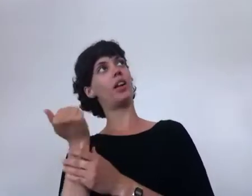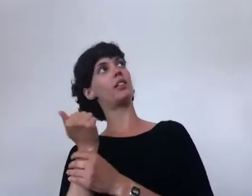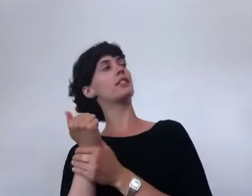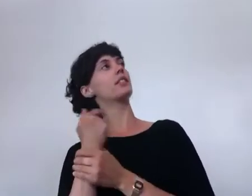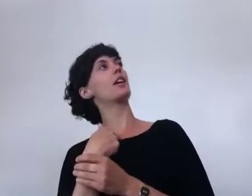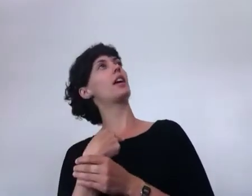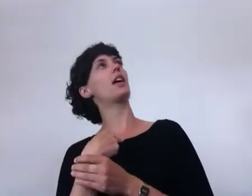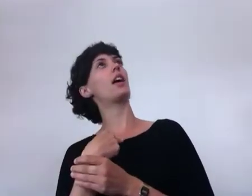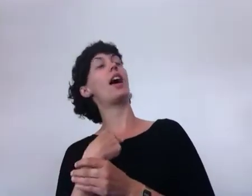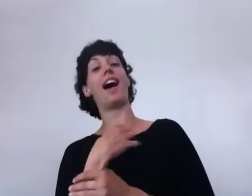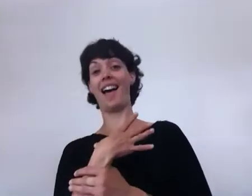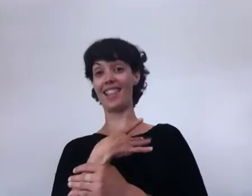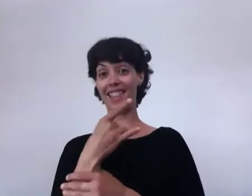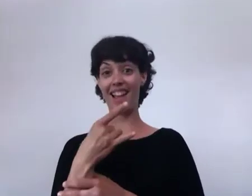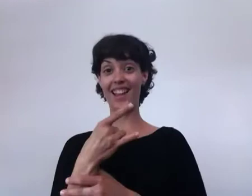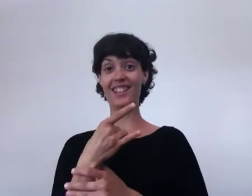Lakshmi Singh, NPR News.